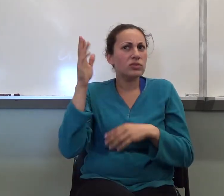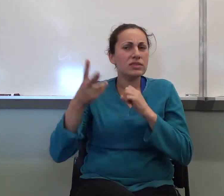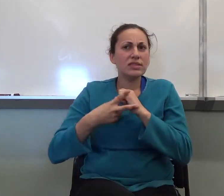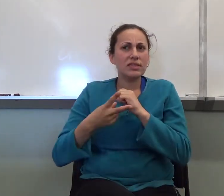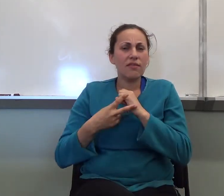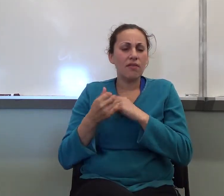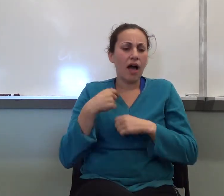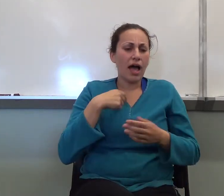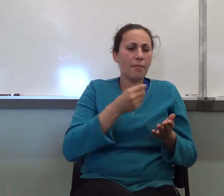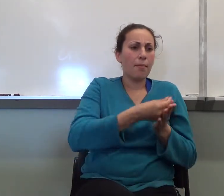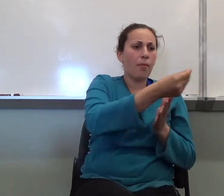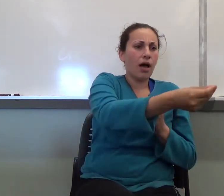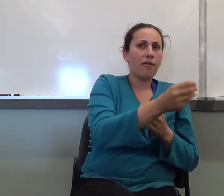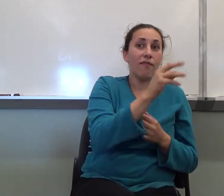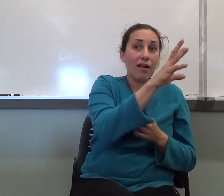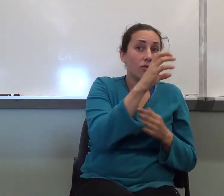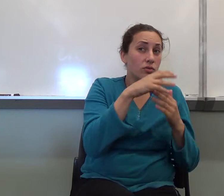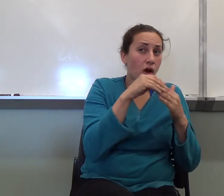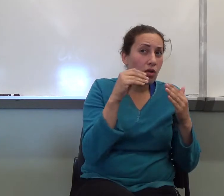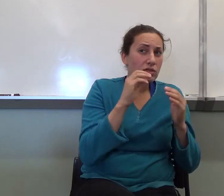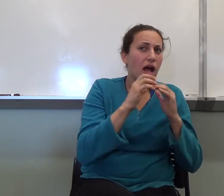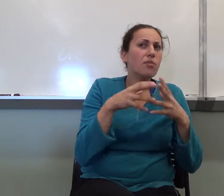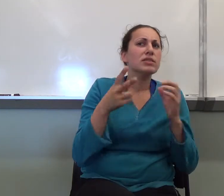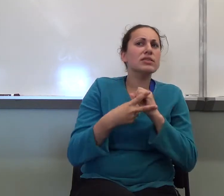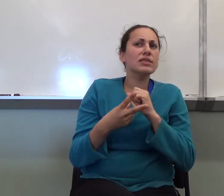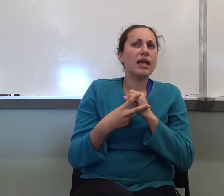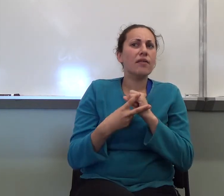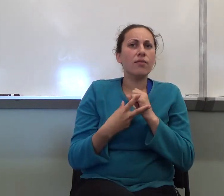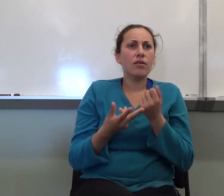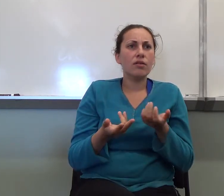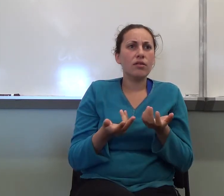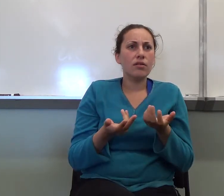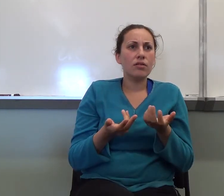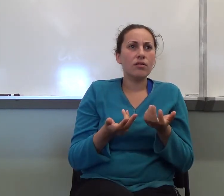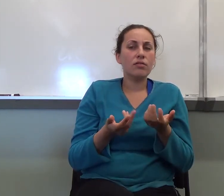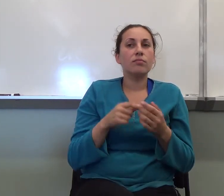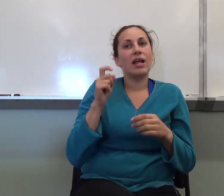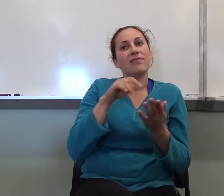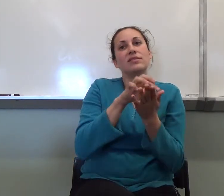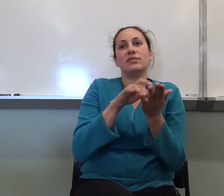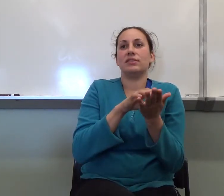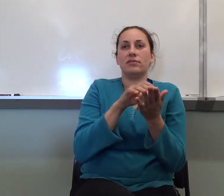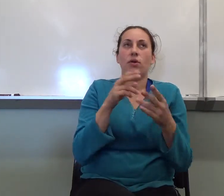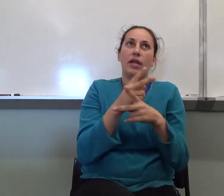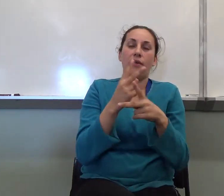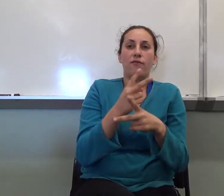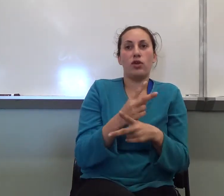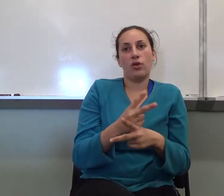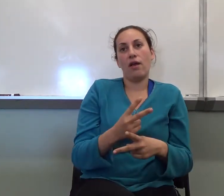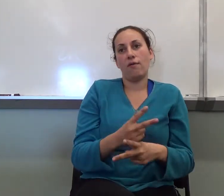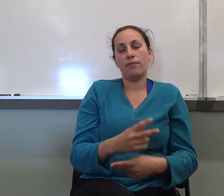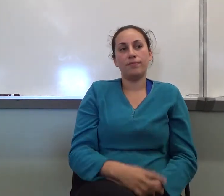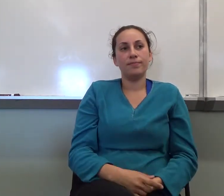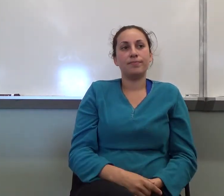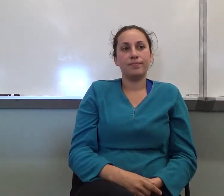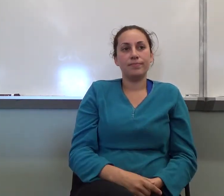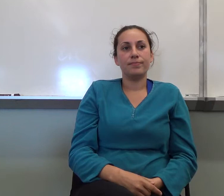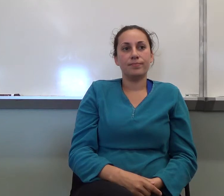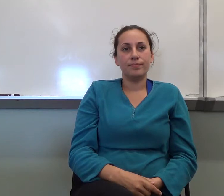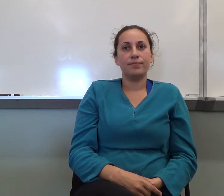spend $500? I've got to do some calculating to figure out the amount. Okay, so that's